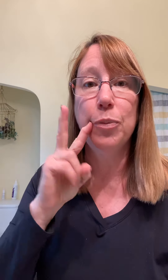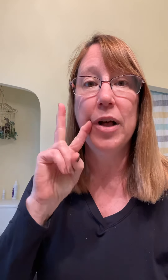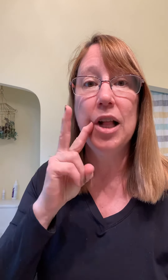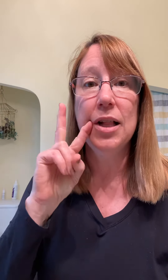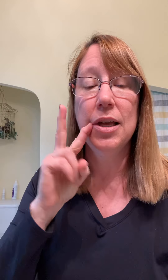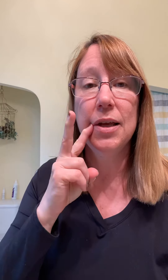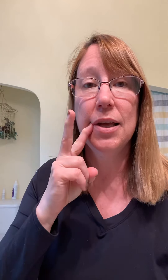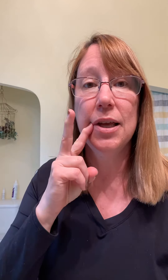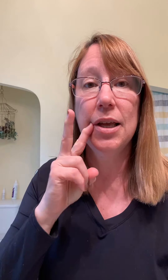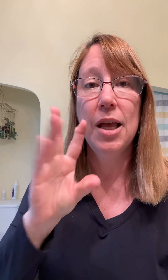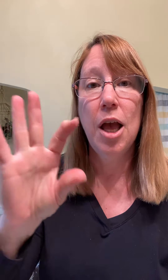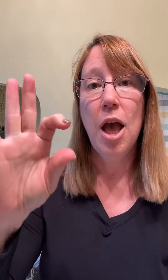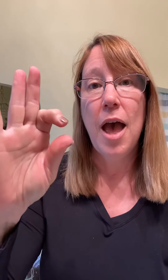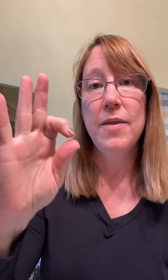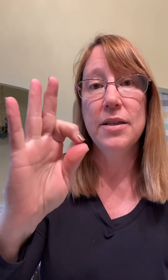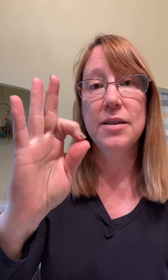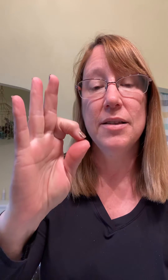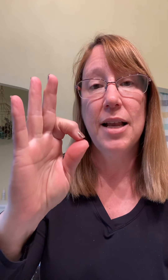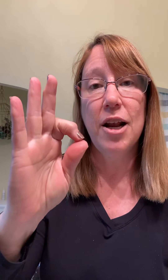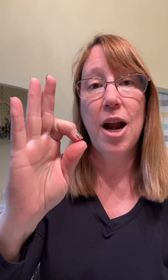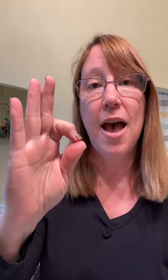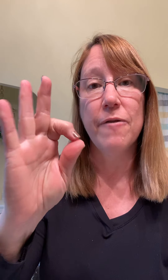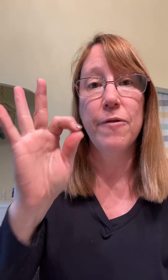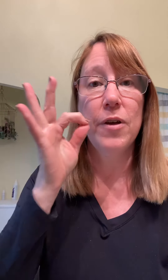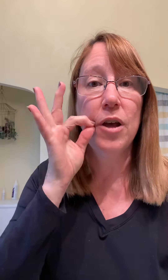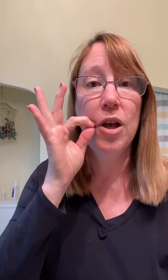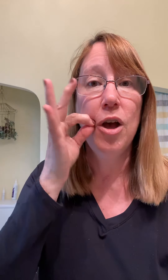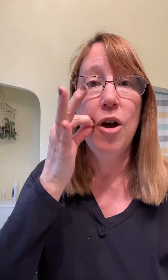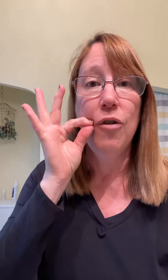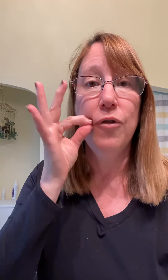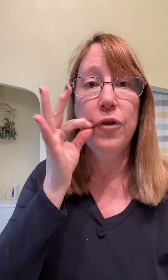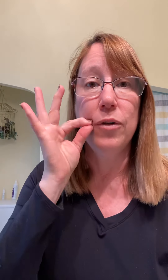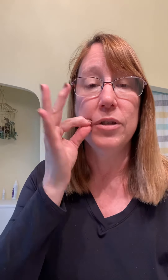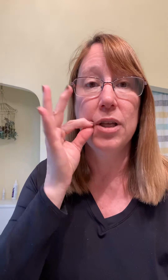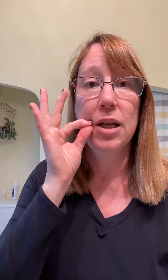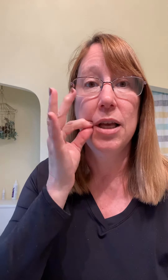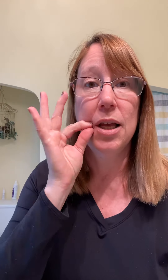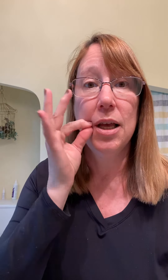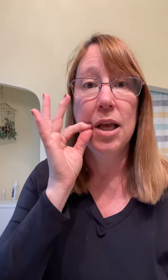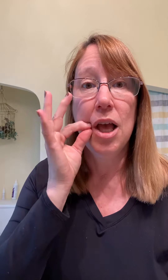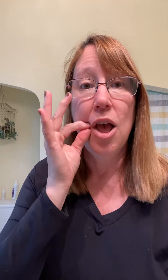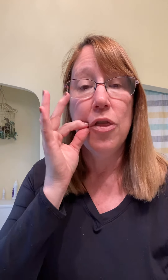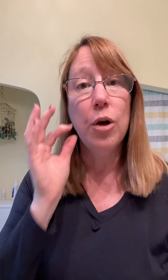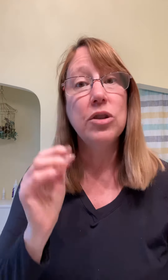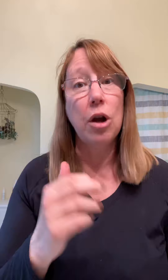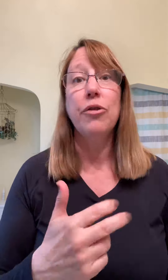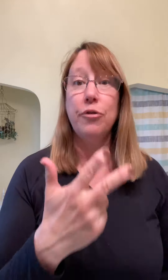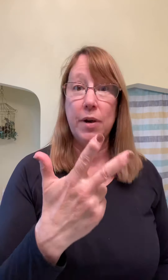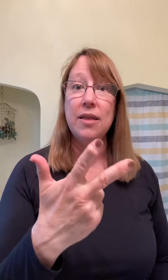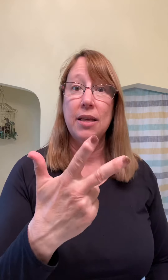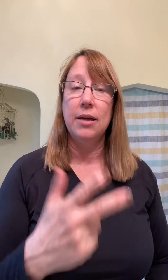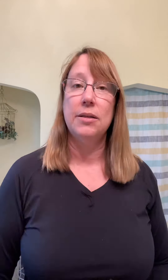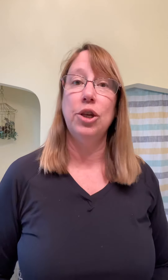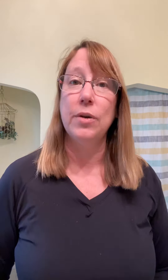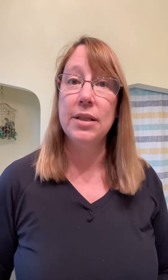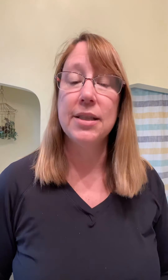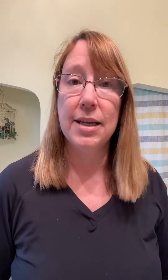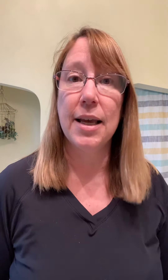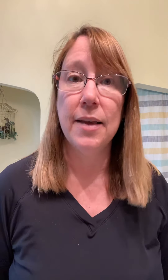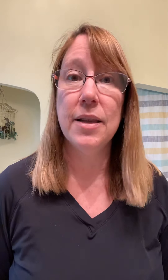Vegetable. And this is the letter F, fruit. Those are three things that you can stick in the